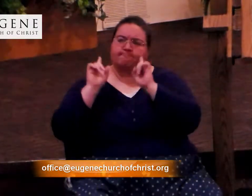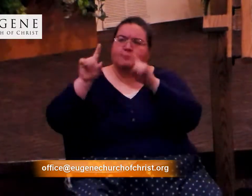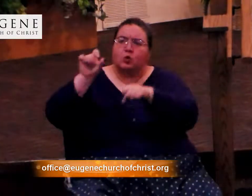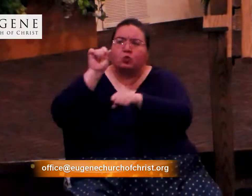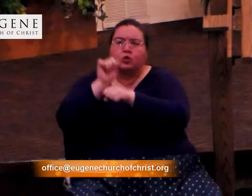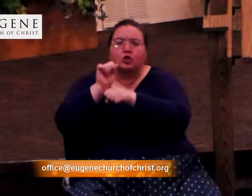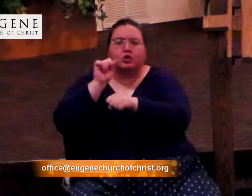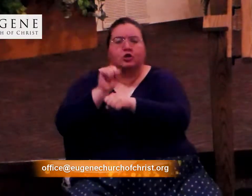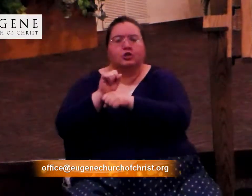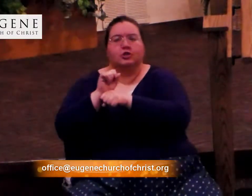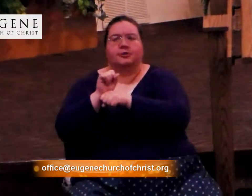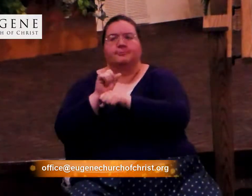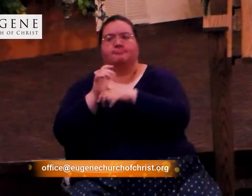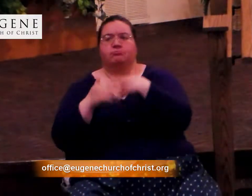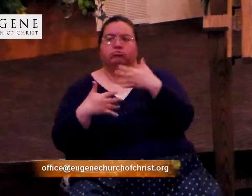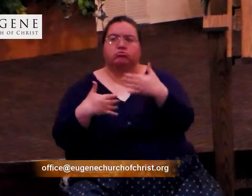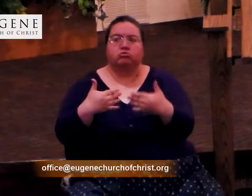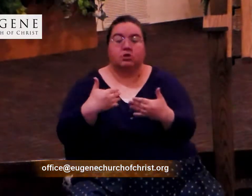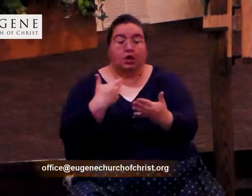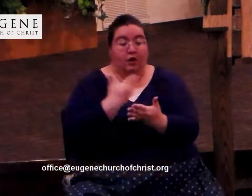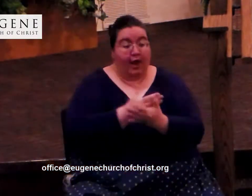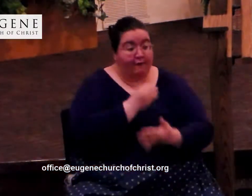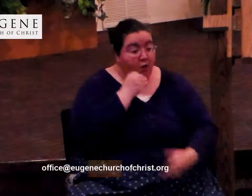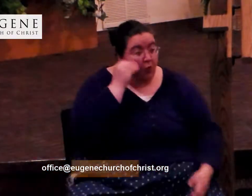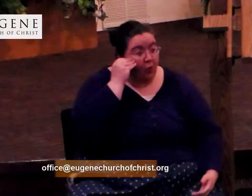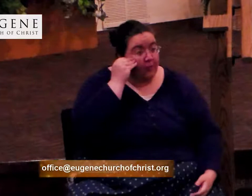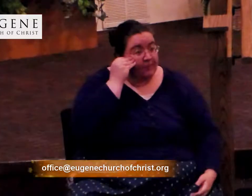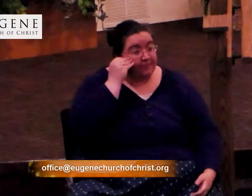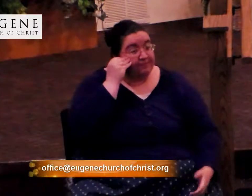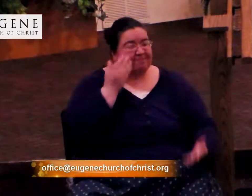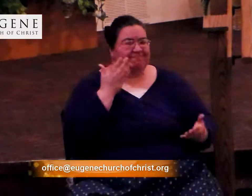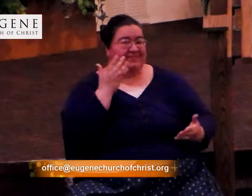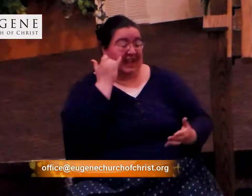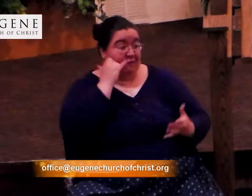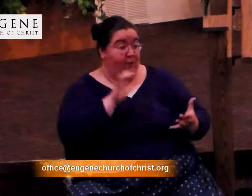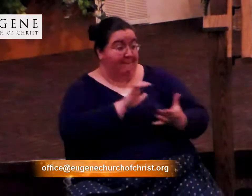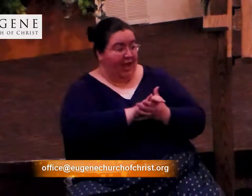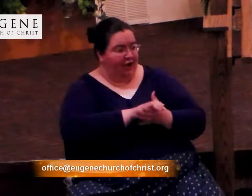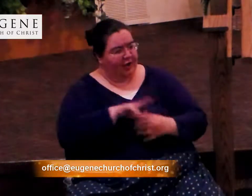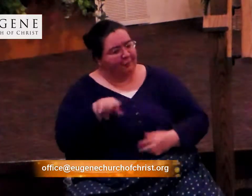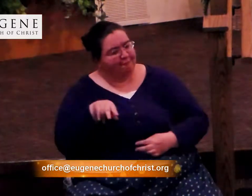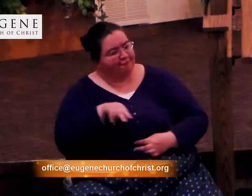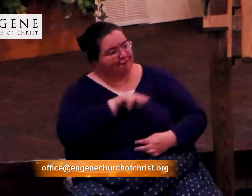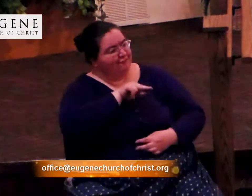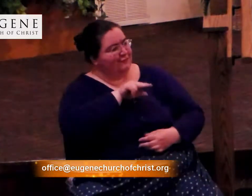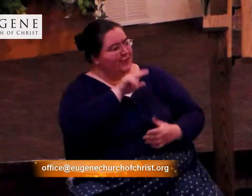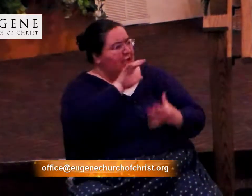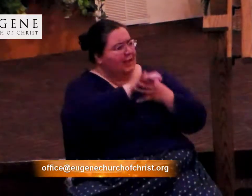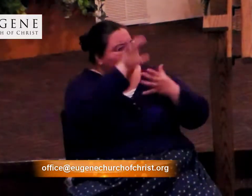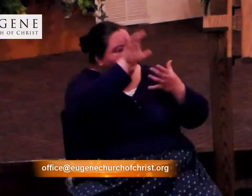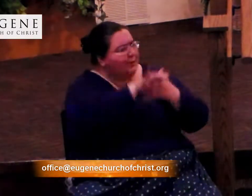home, and for those of you who are married, you look at your spouse when you get home and you say, "I think it's time for us to move."